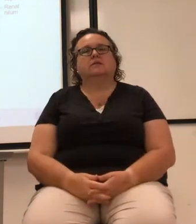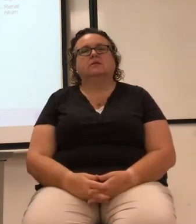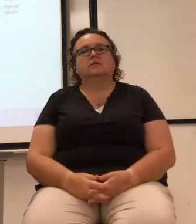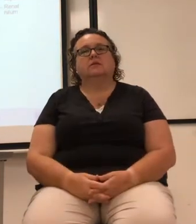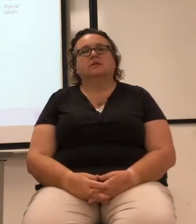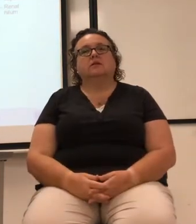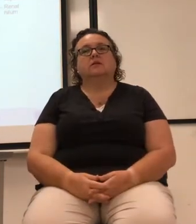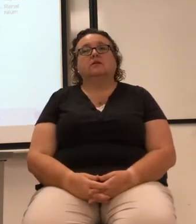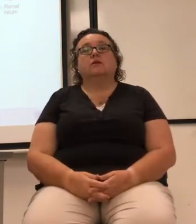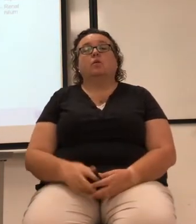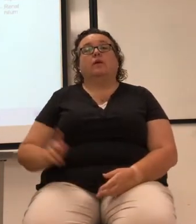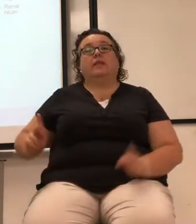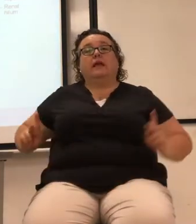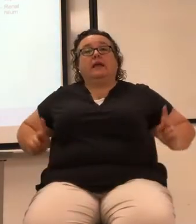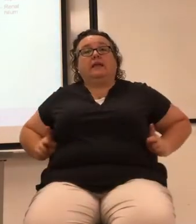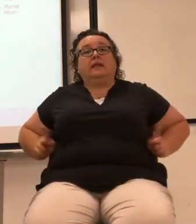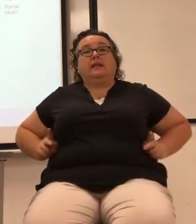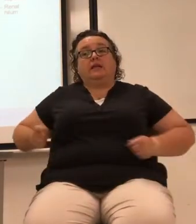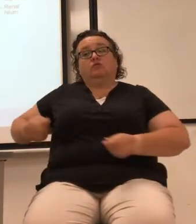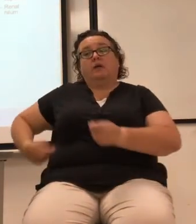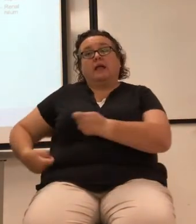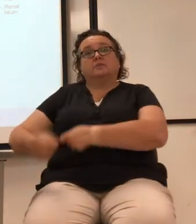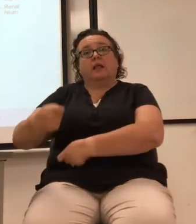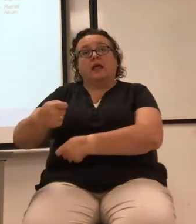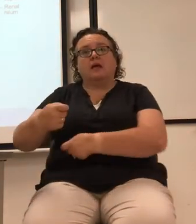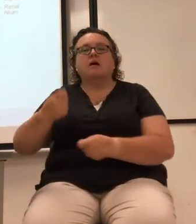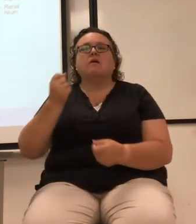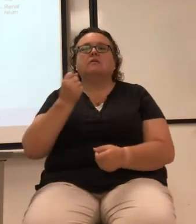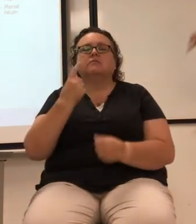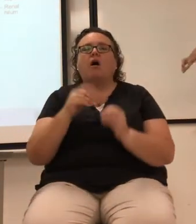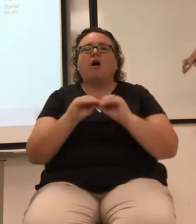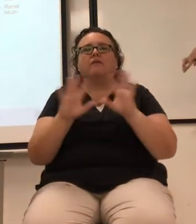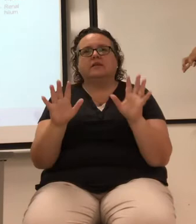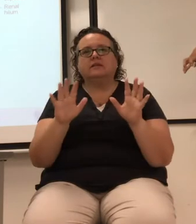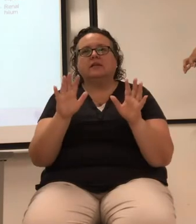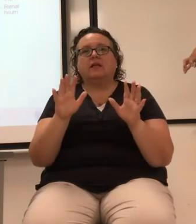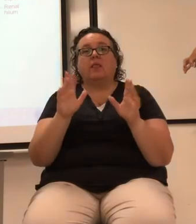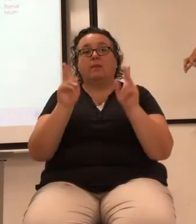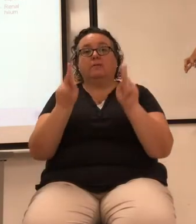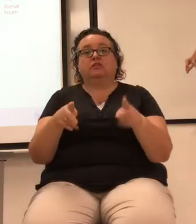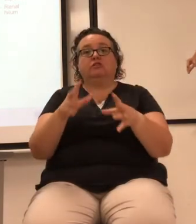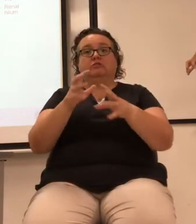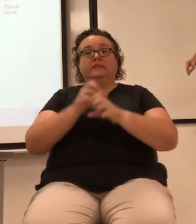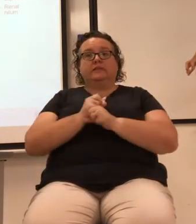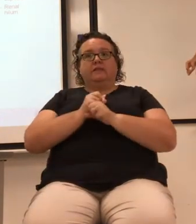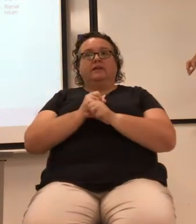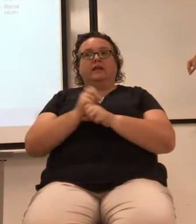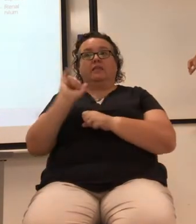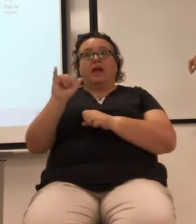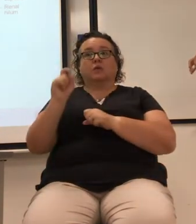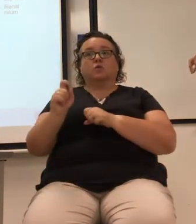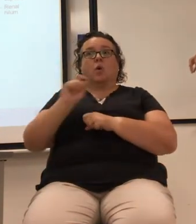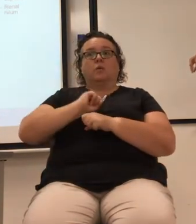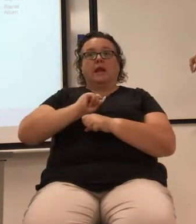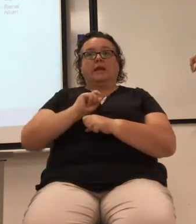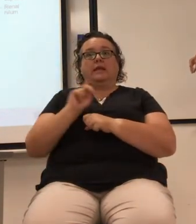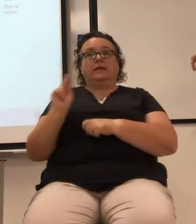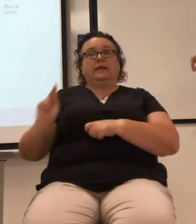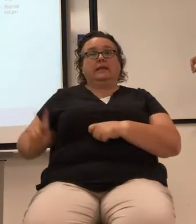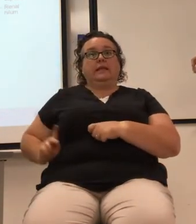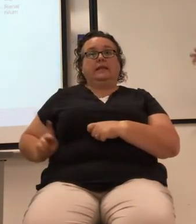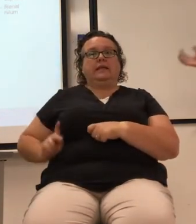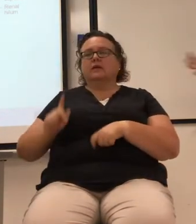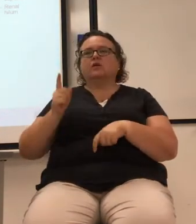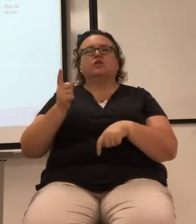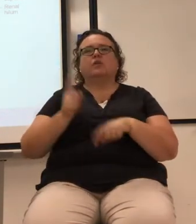When they do kidney transplants, obviously the recipient of the donated kidney,